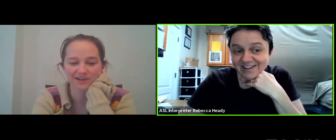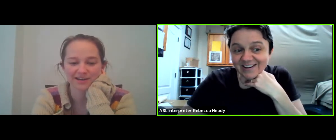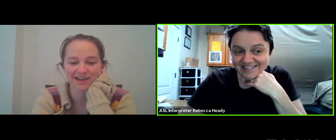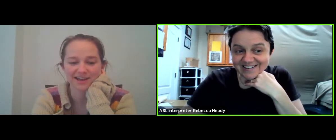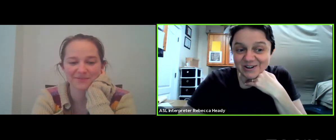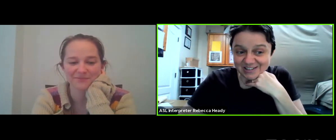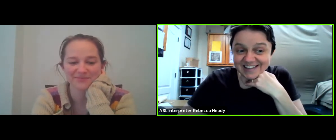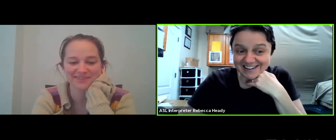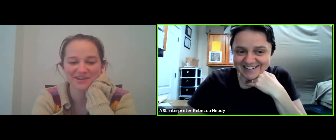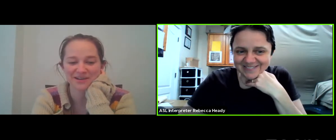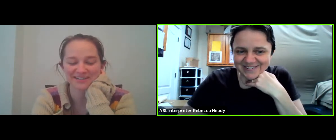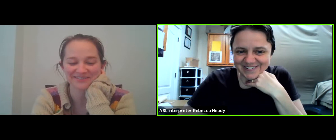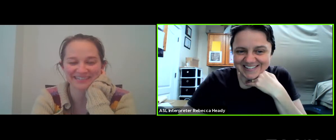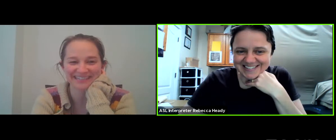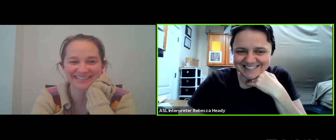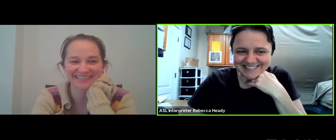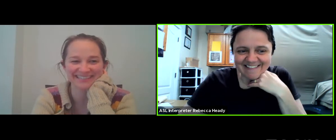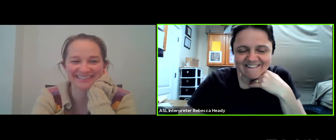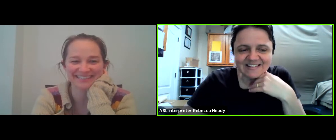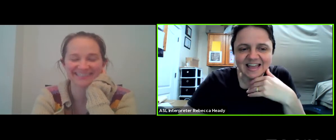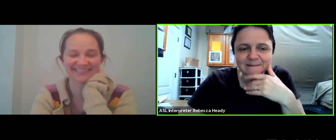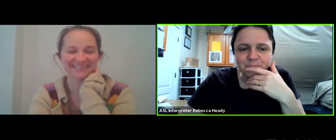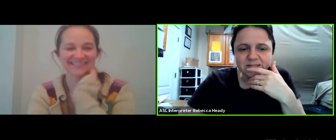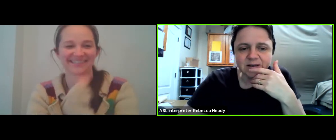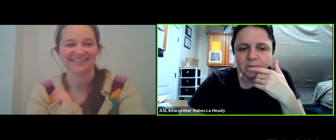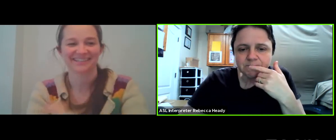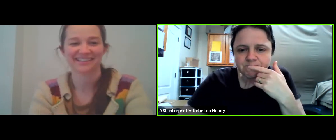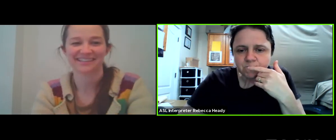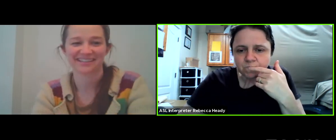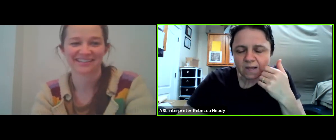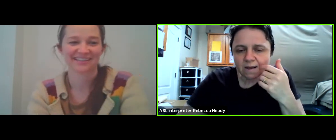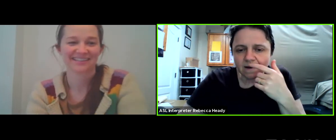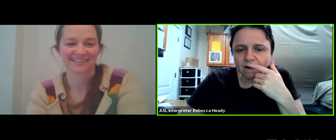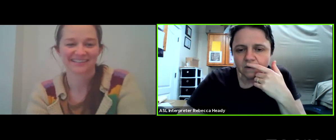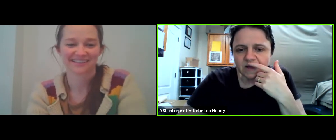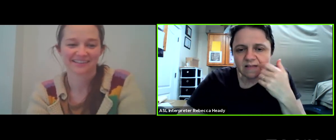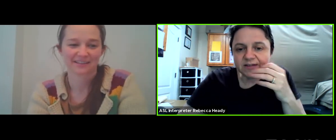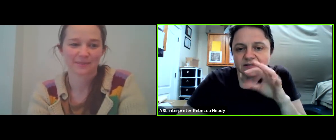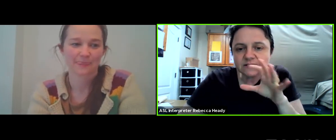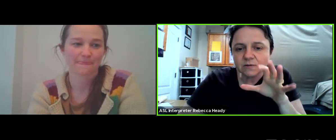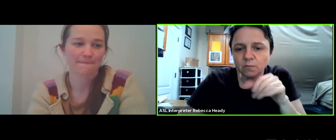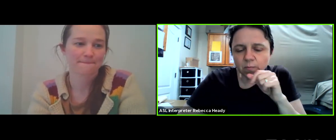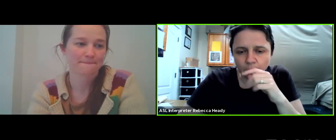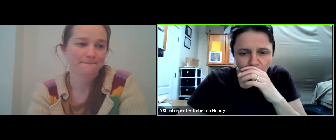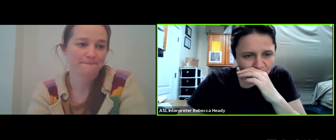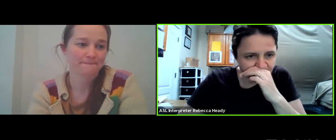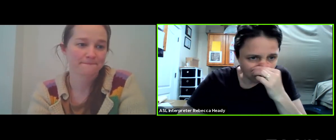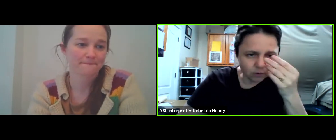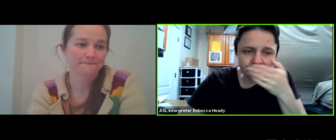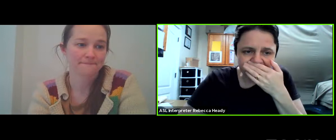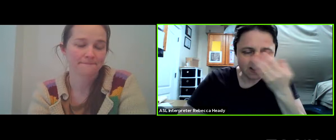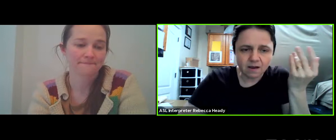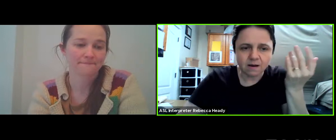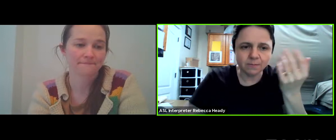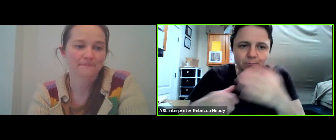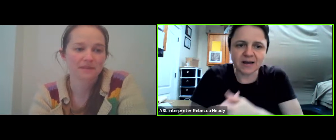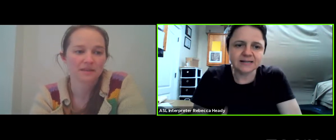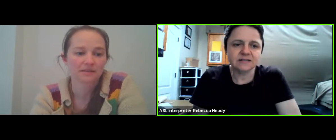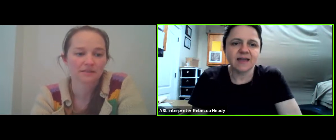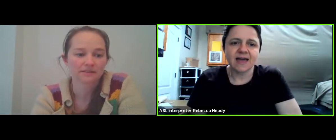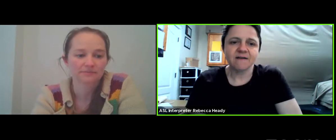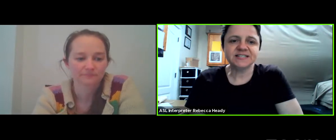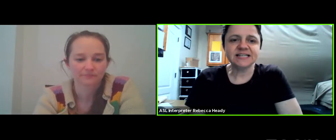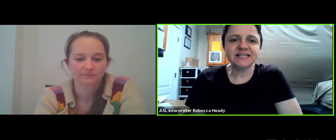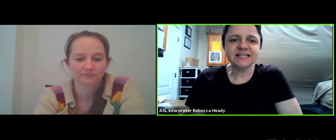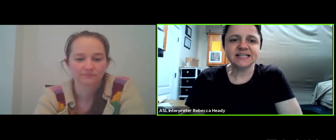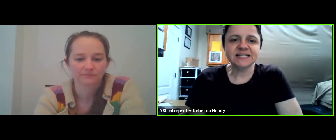You can. No, I don't. Okay, so, and this is a little bit more old school,